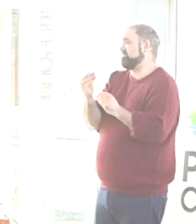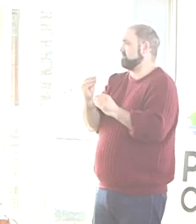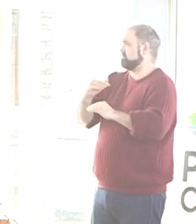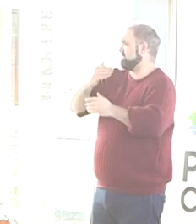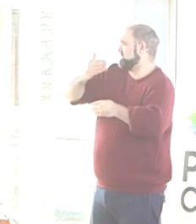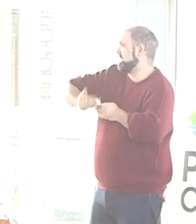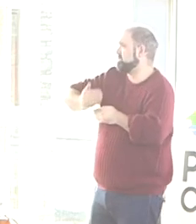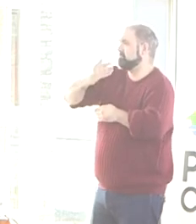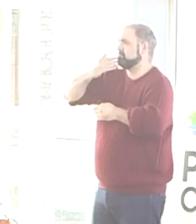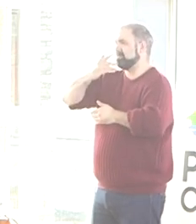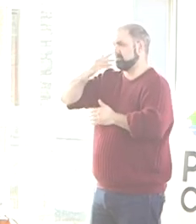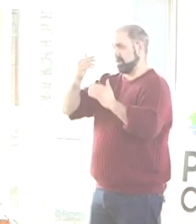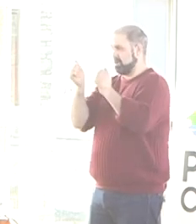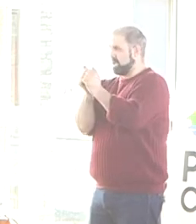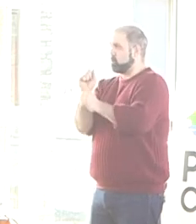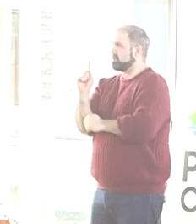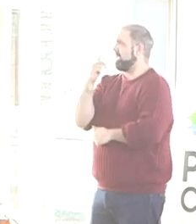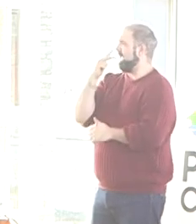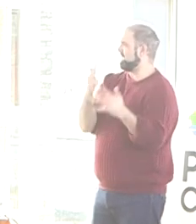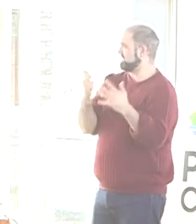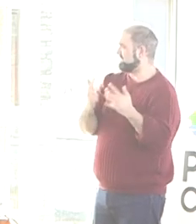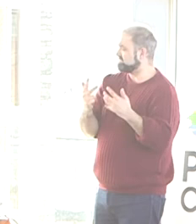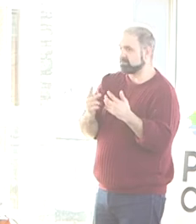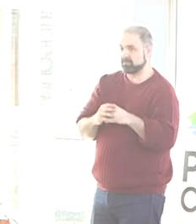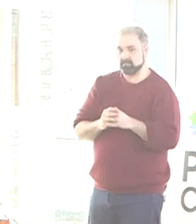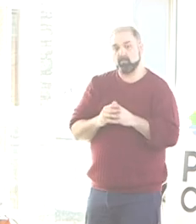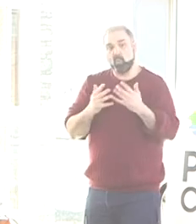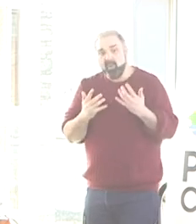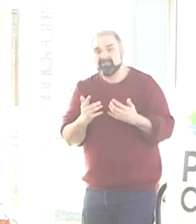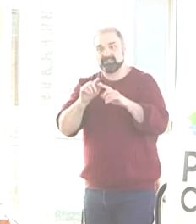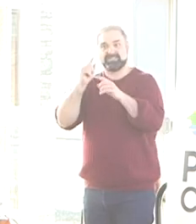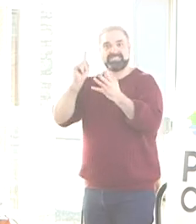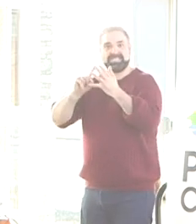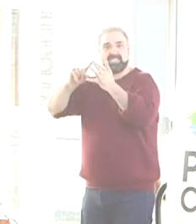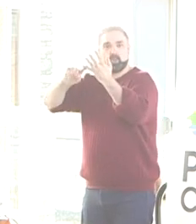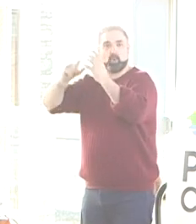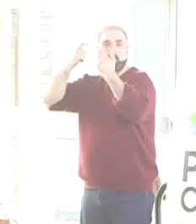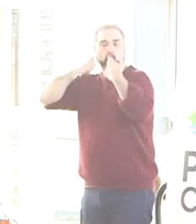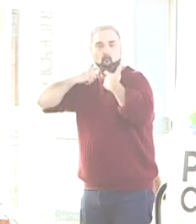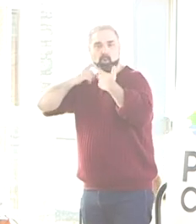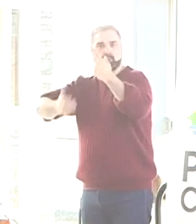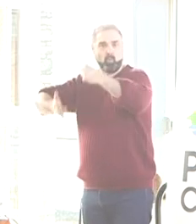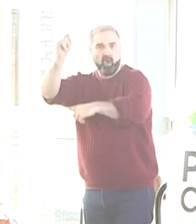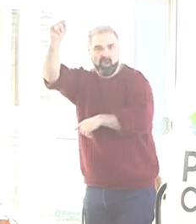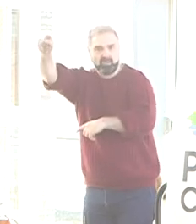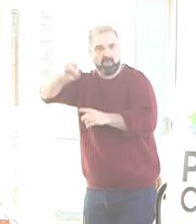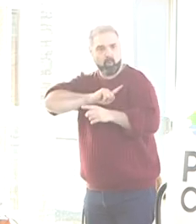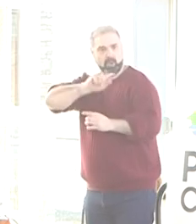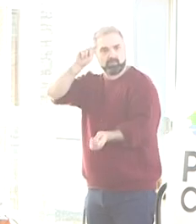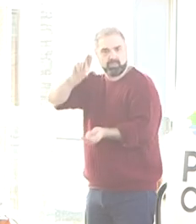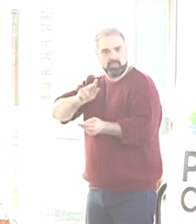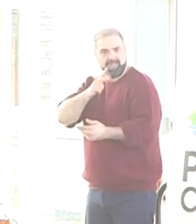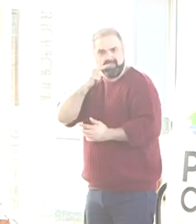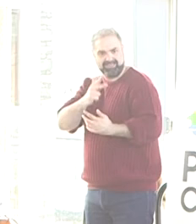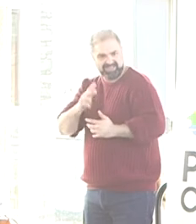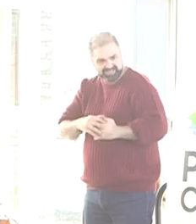happened in Parliament as a sort of result of the case being won at the European Court that time. I don't think, certainly in